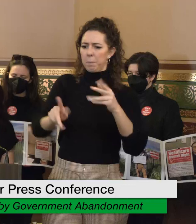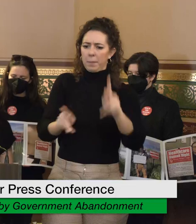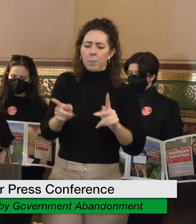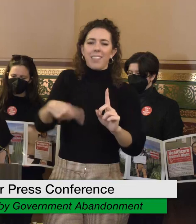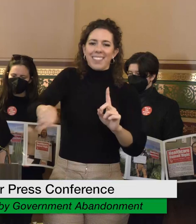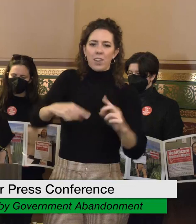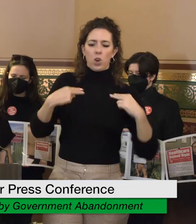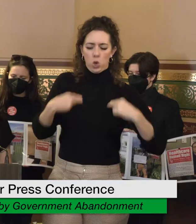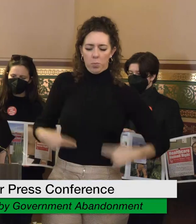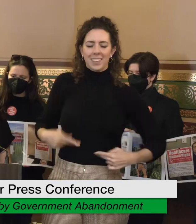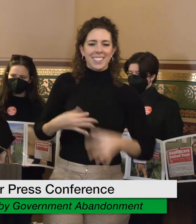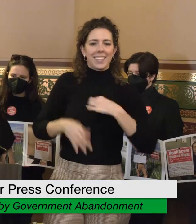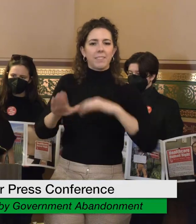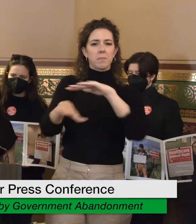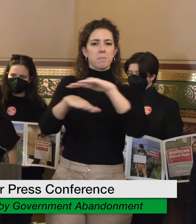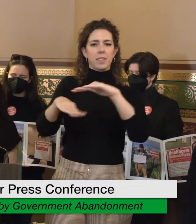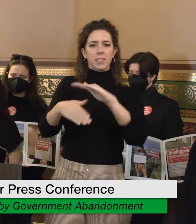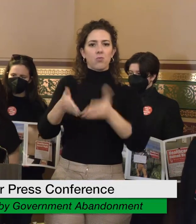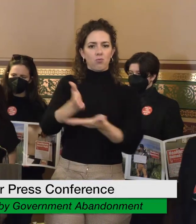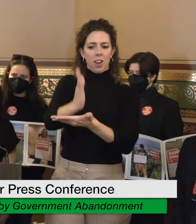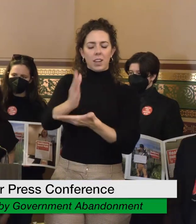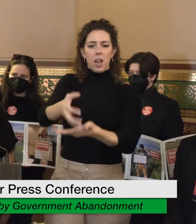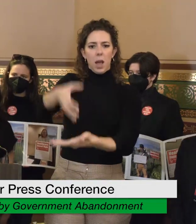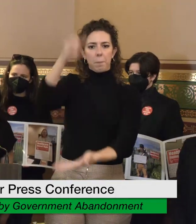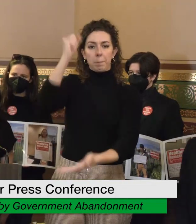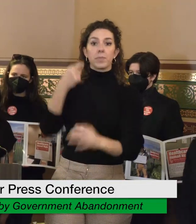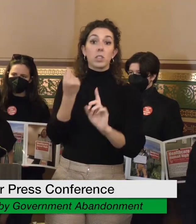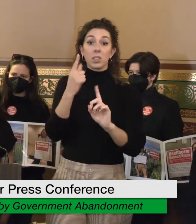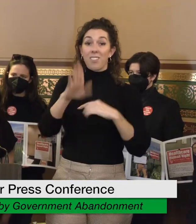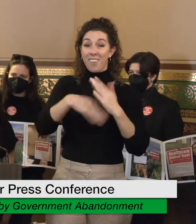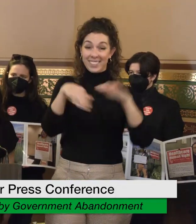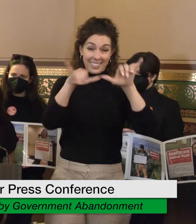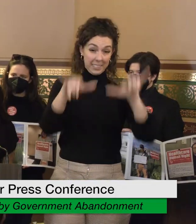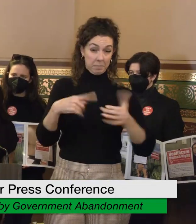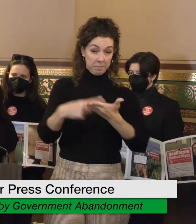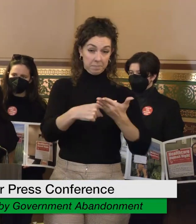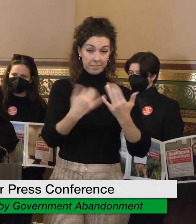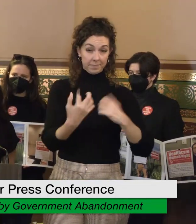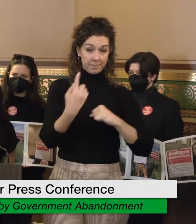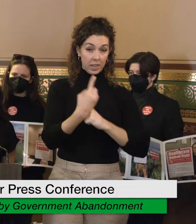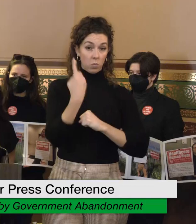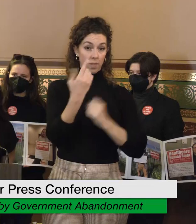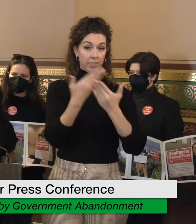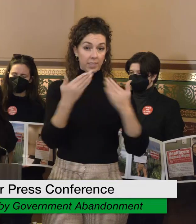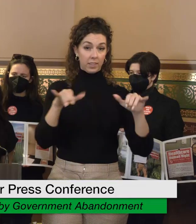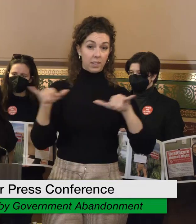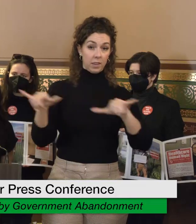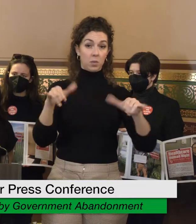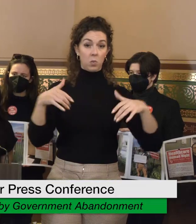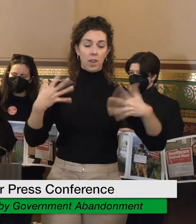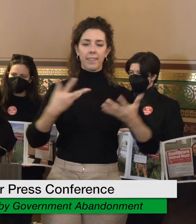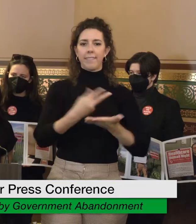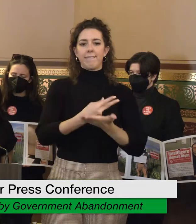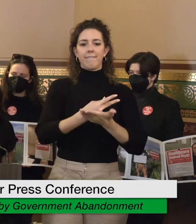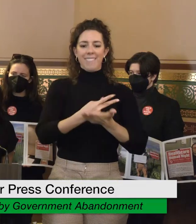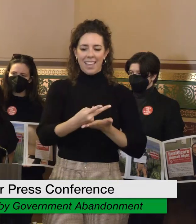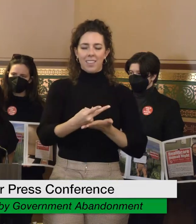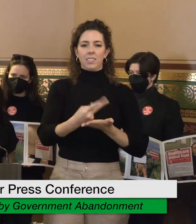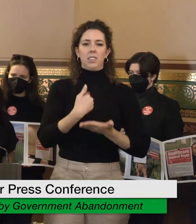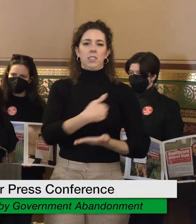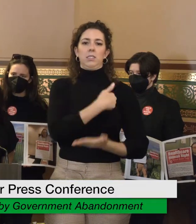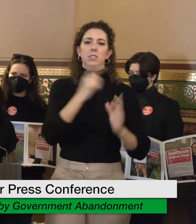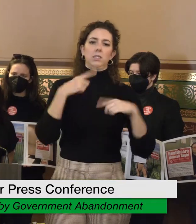rights. All the archaic systems we are discussing today have one thing in common. They have failed the people and are more interconnected than people